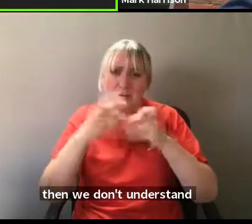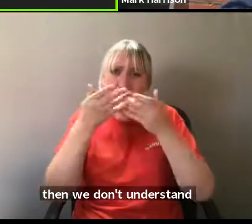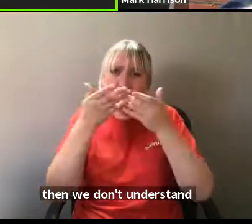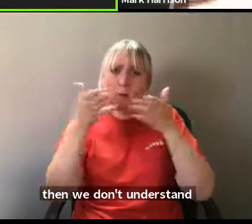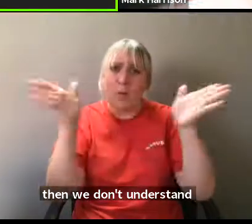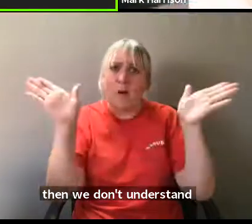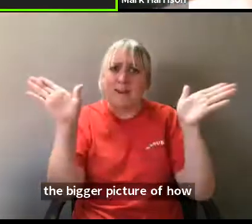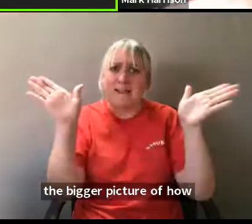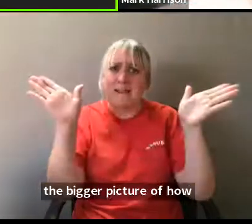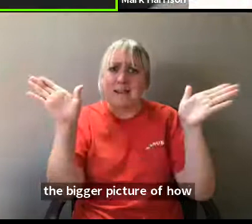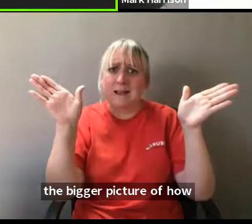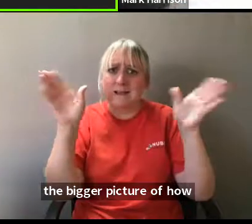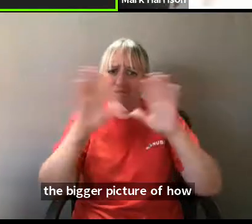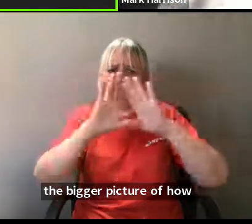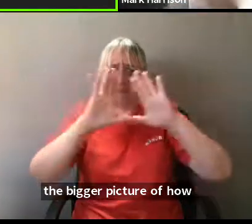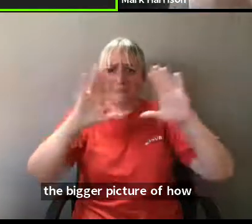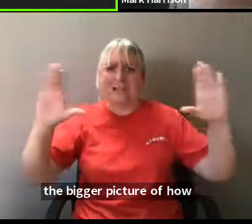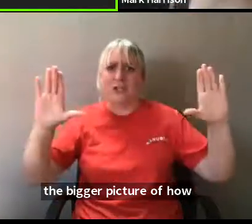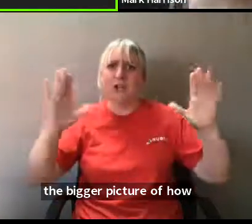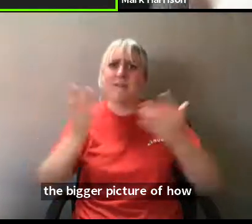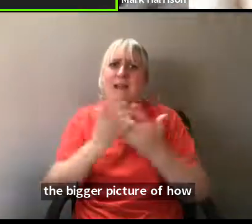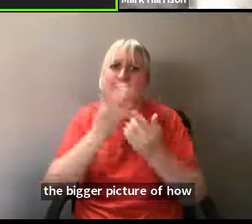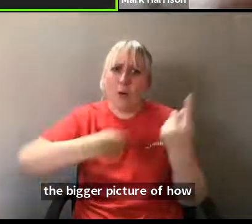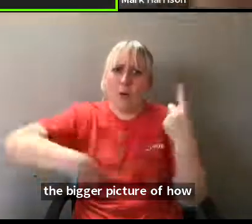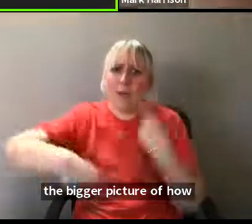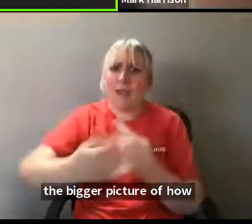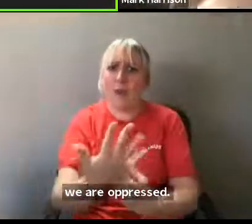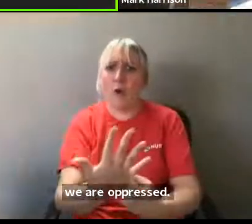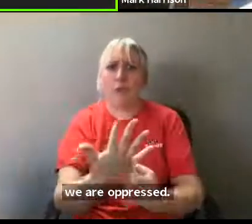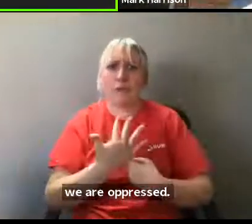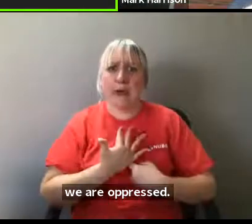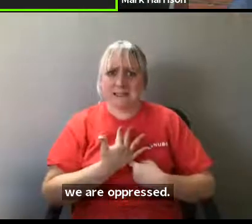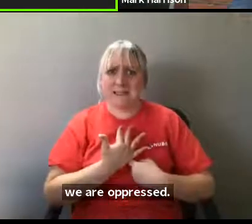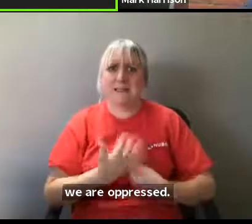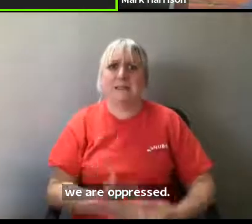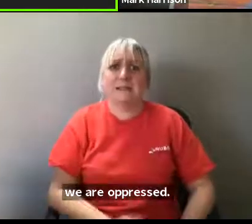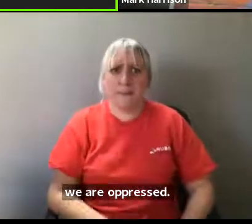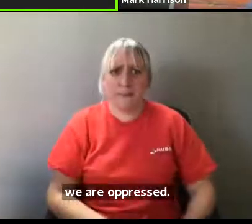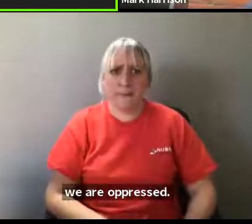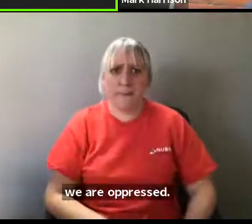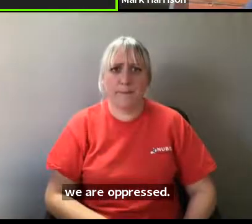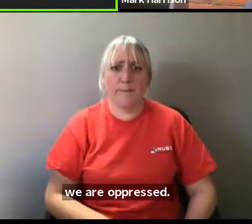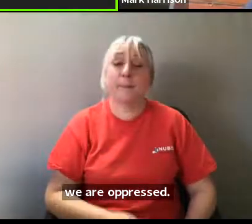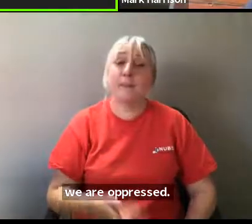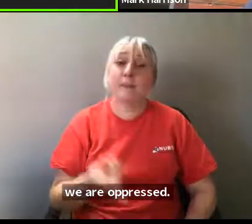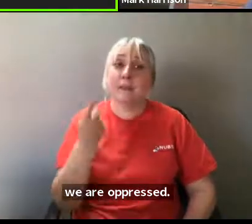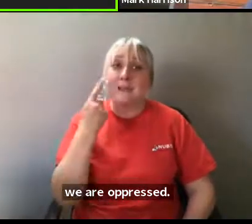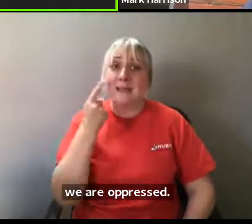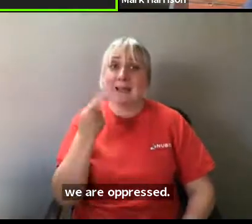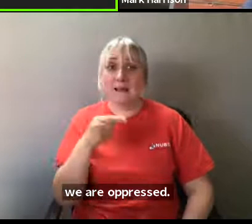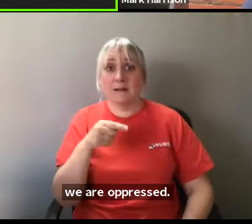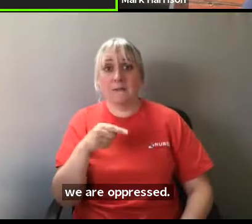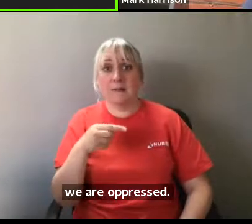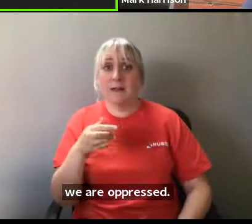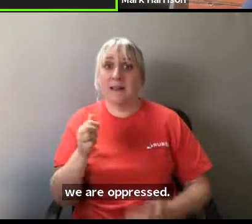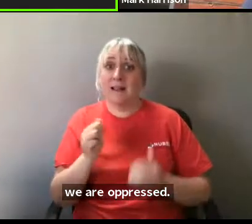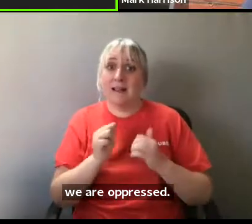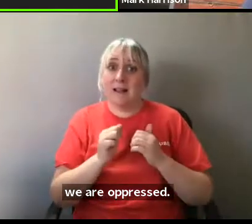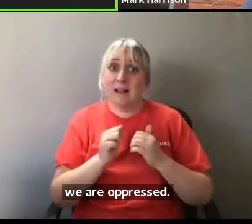oppressed. And we can't assert the value of